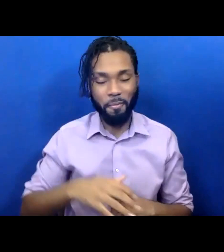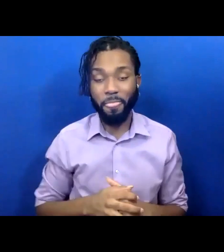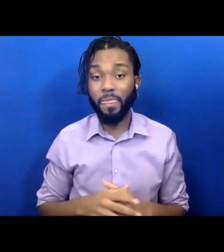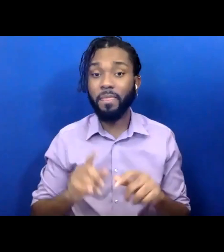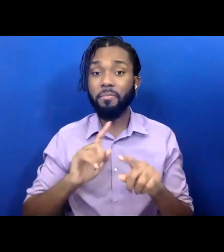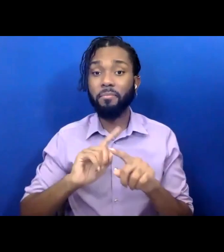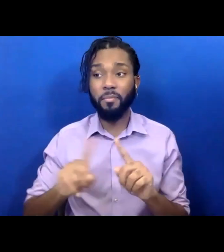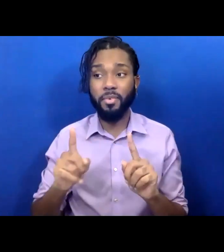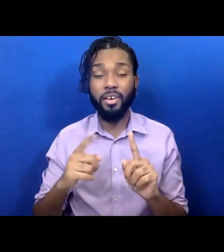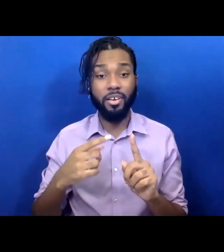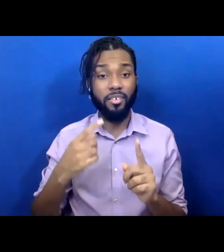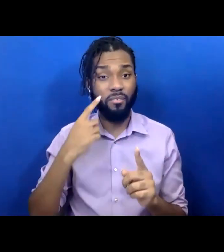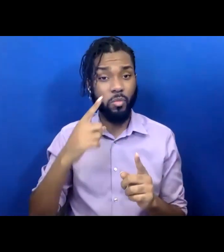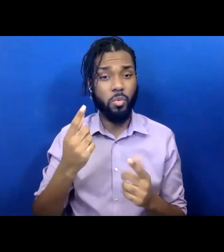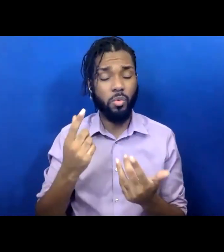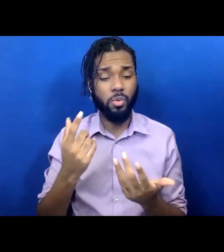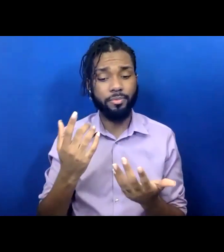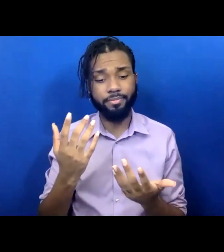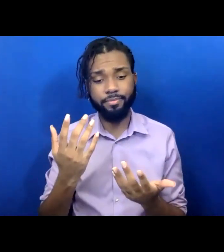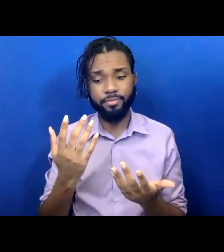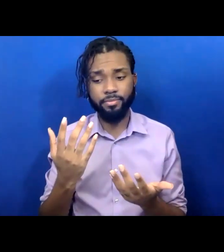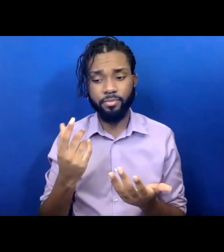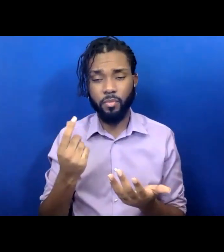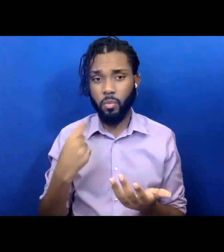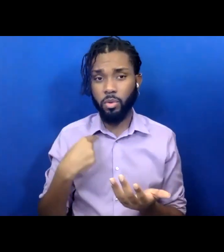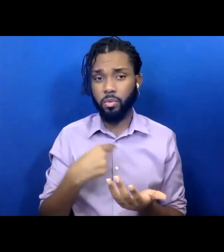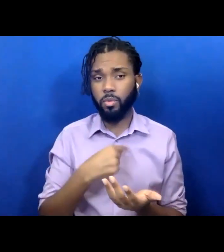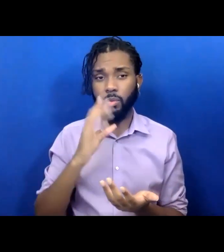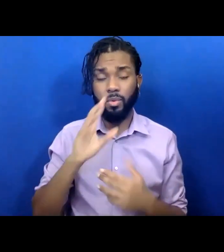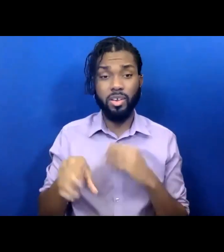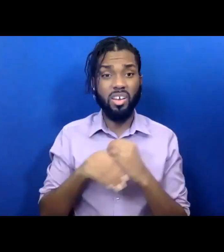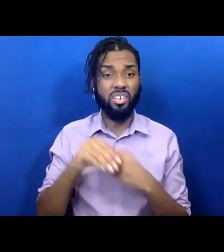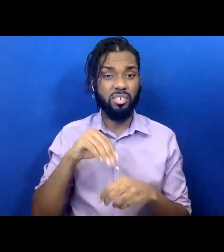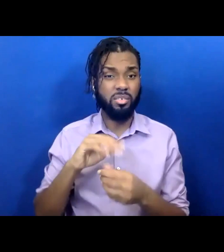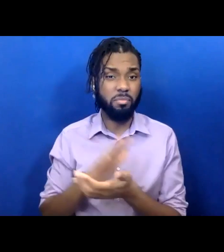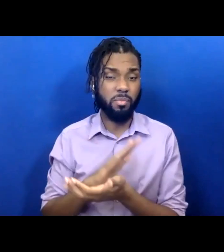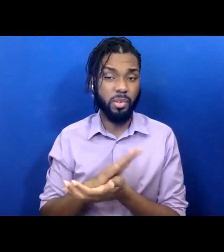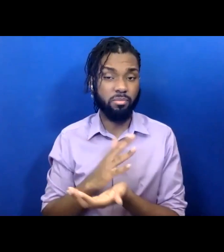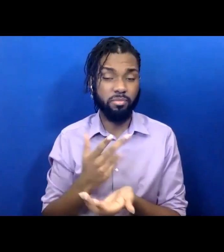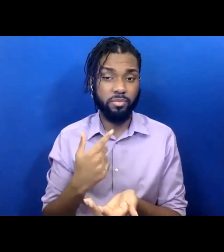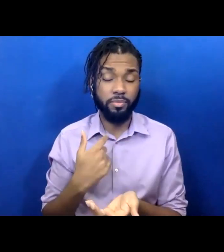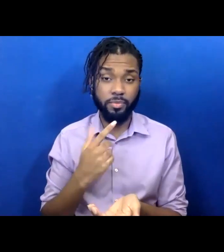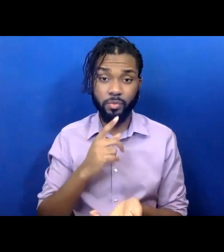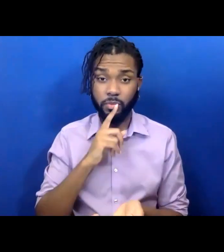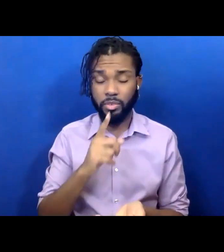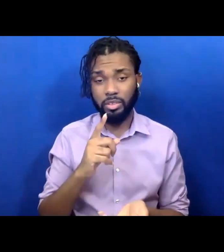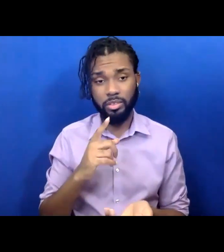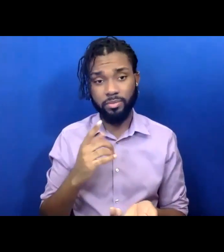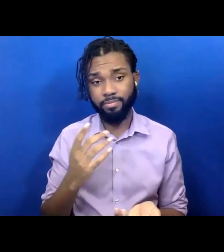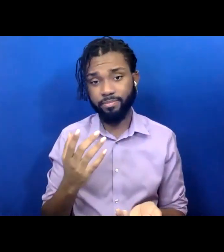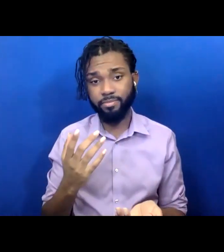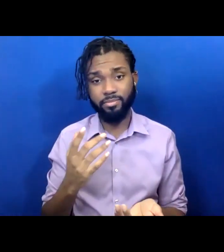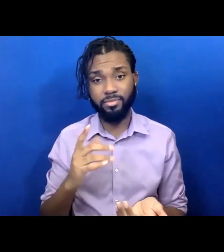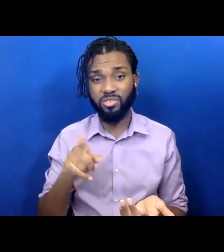terms of, what we would add to the paper, I think really just to have